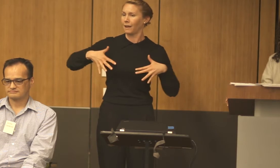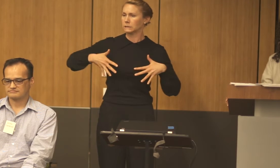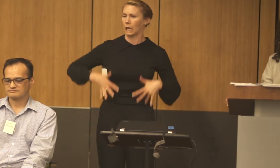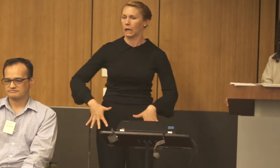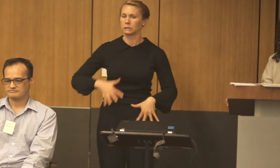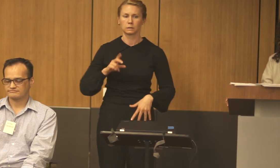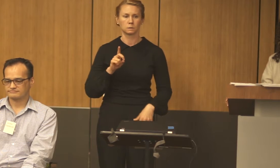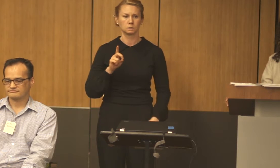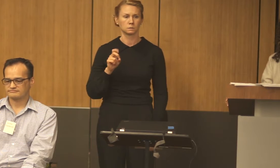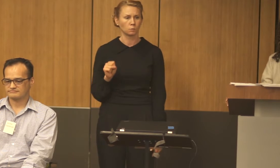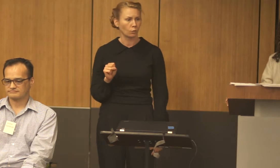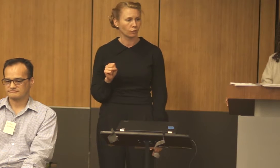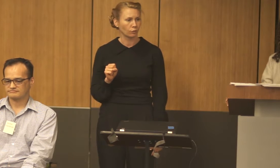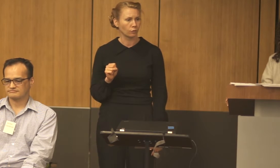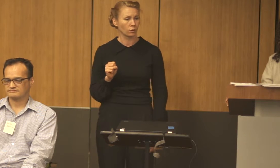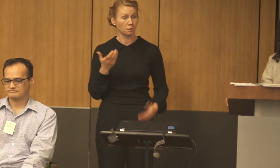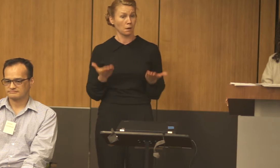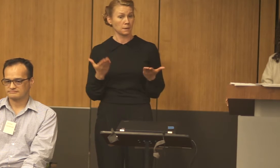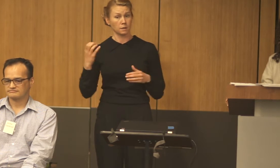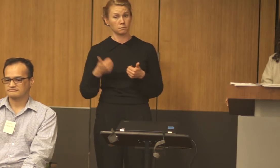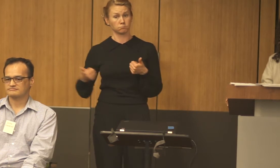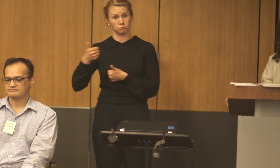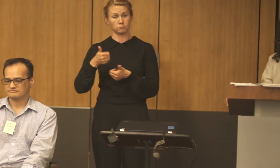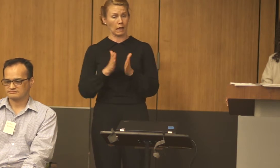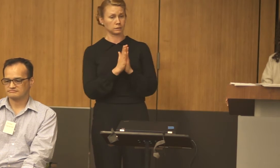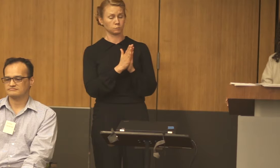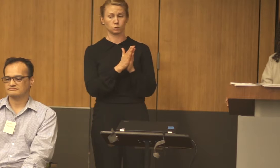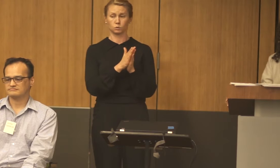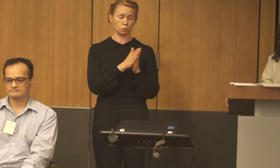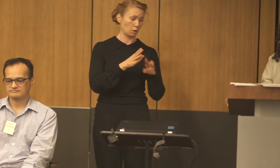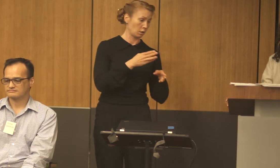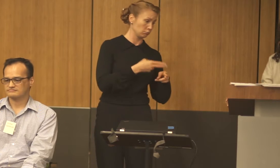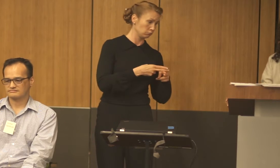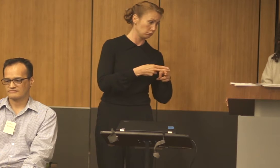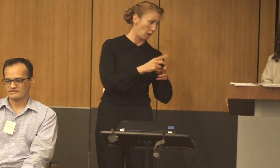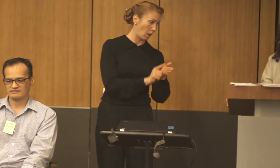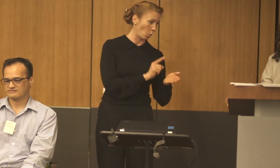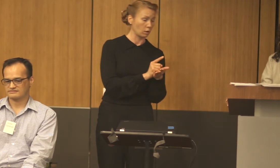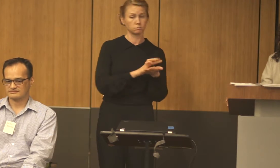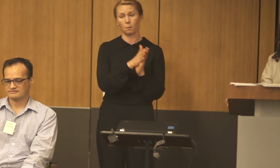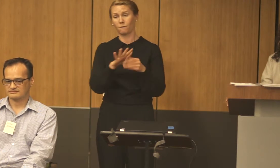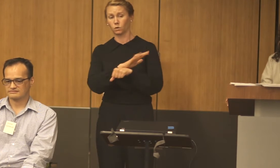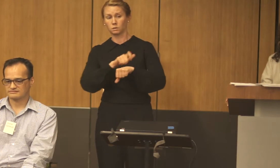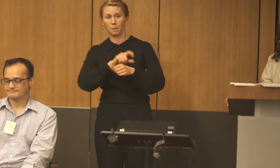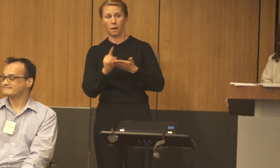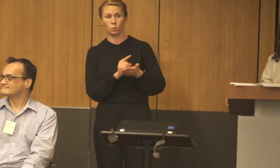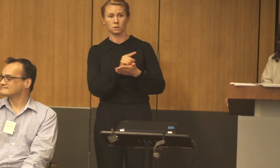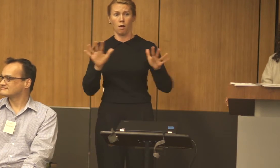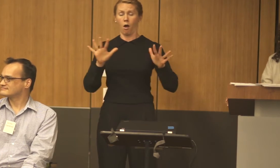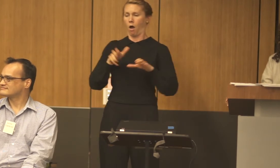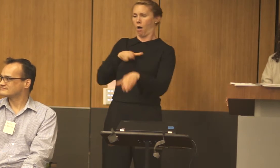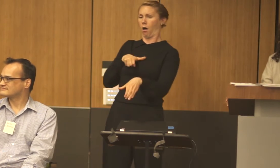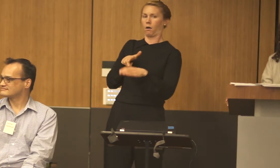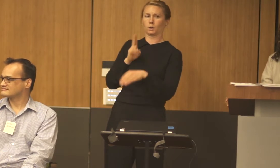and because their employer asked them to switch to full-time hours, they just quit because they don't know how to